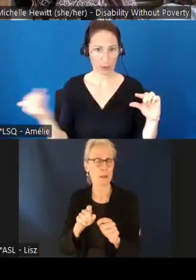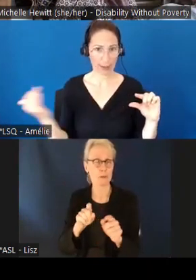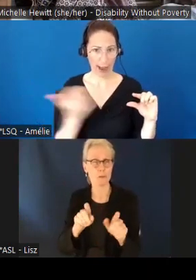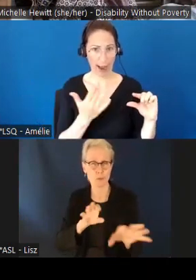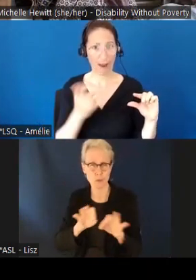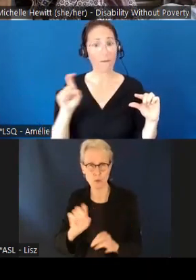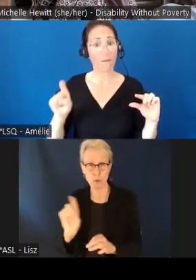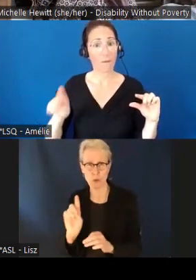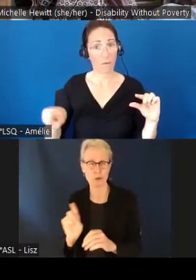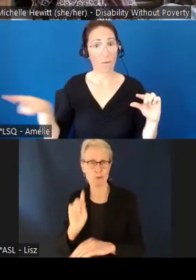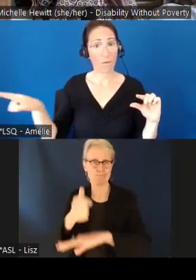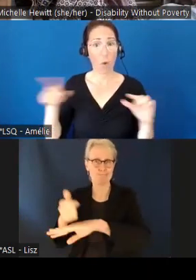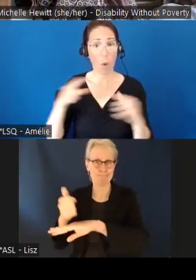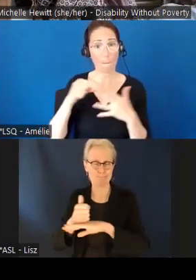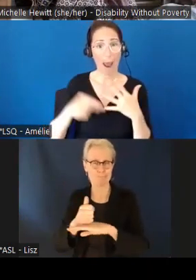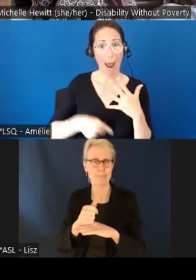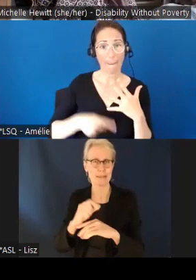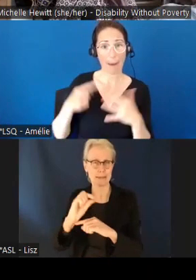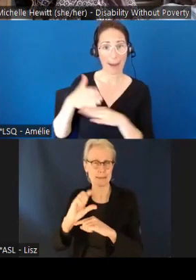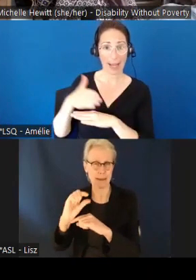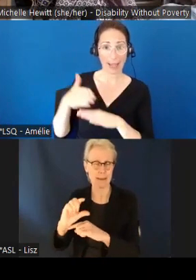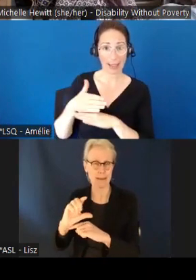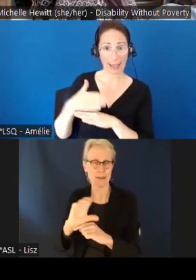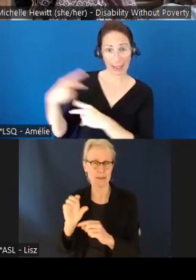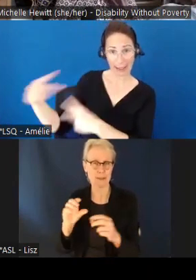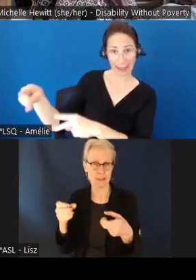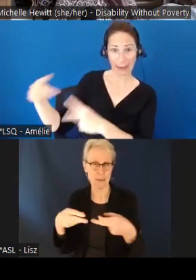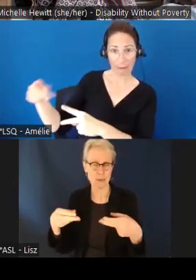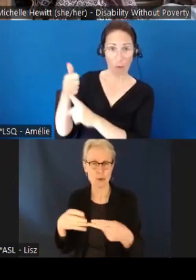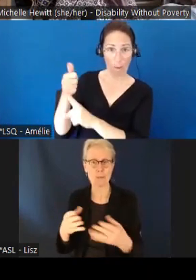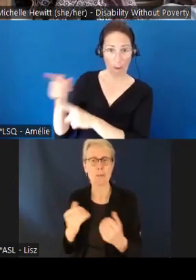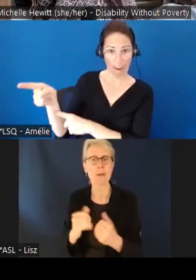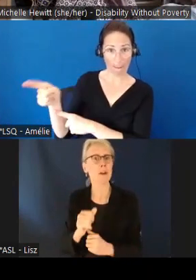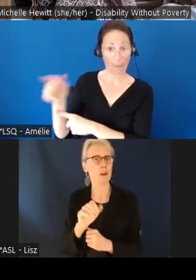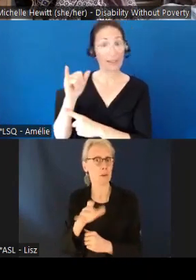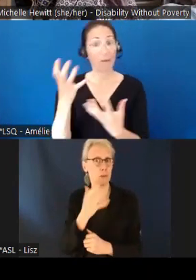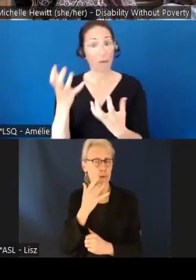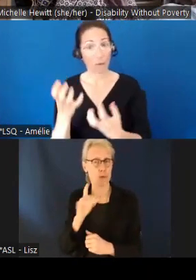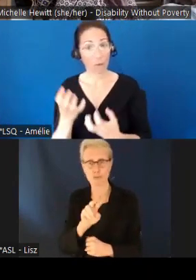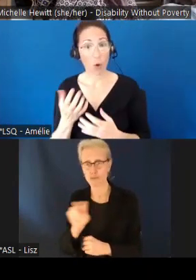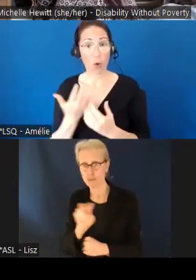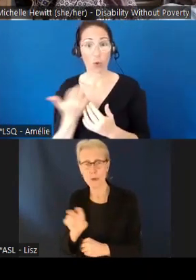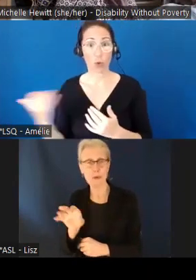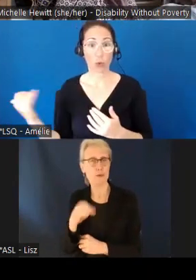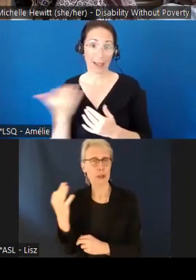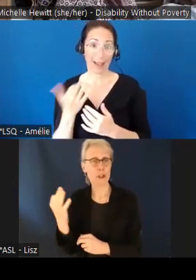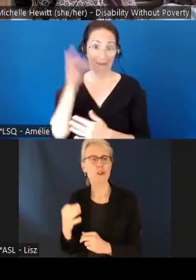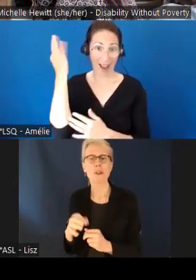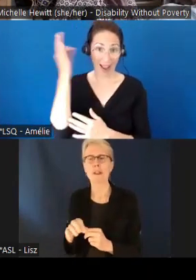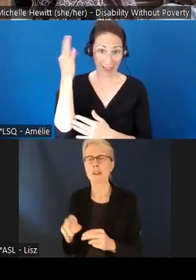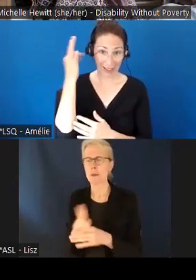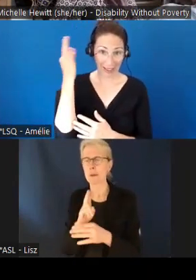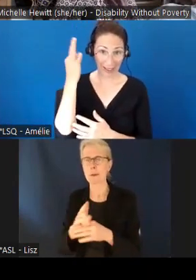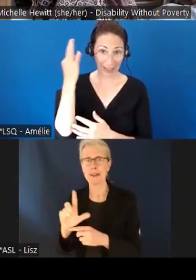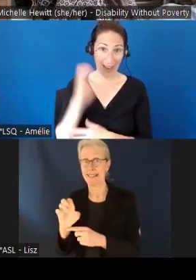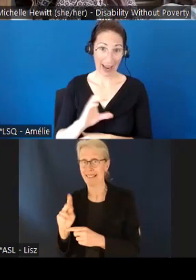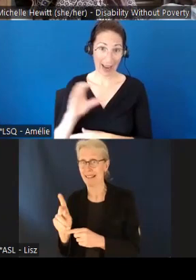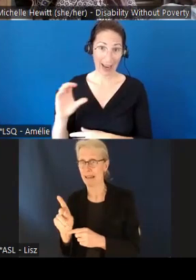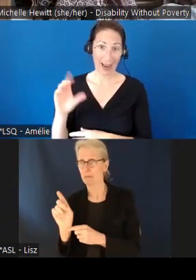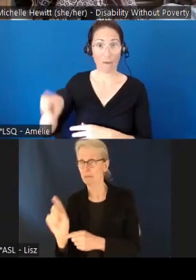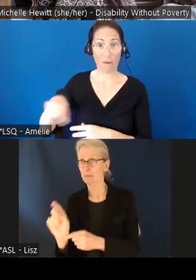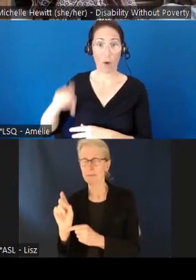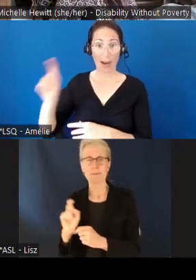access French captions for the event today, please click on the link that has been put in the webinar chat box to access